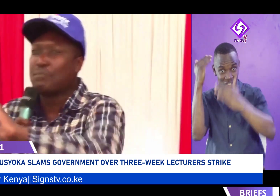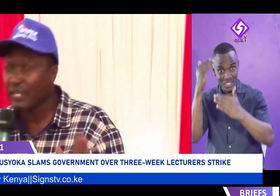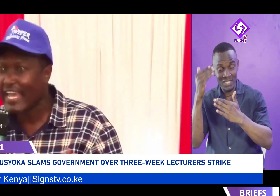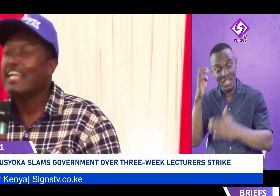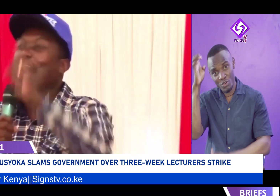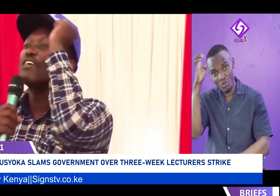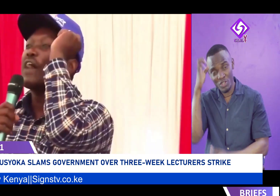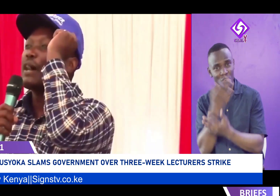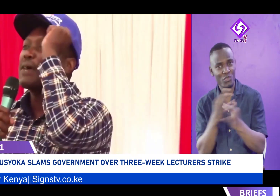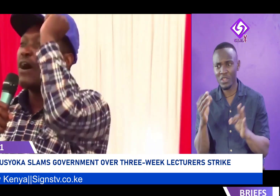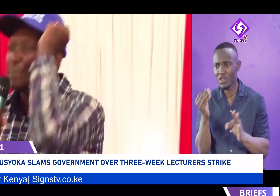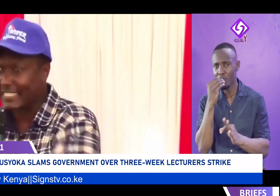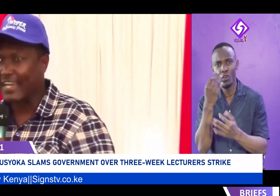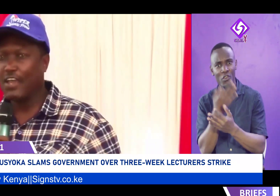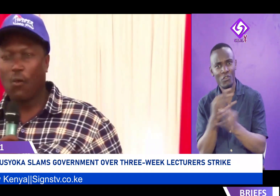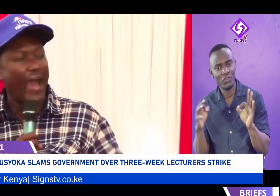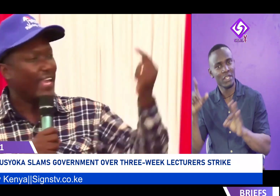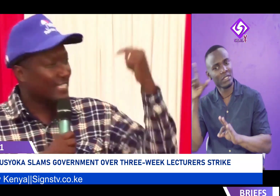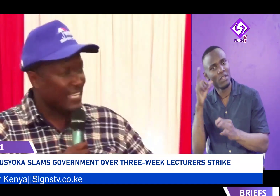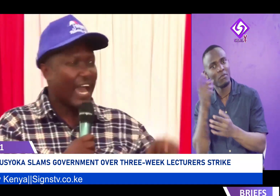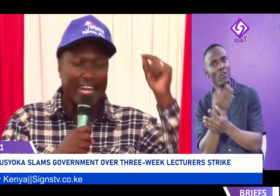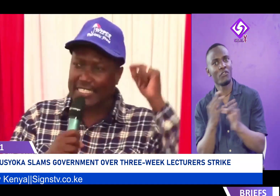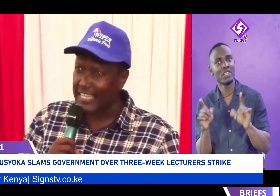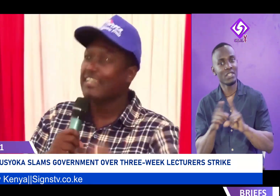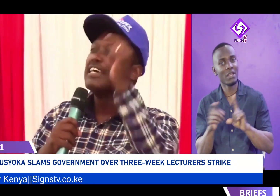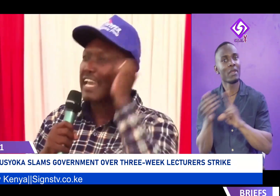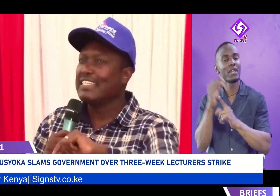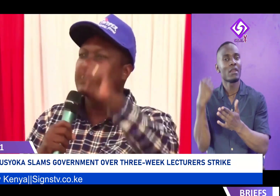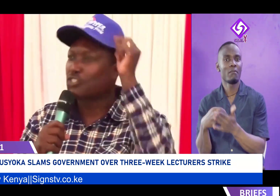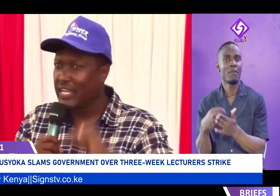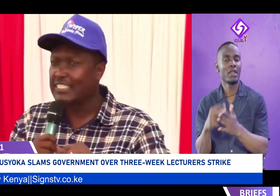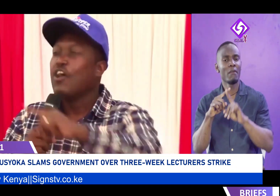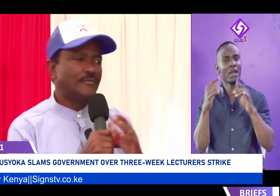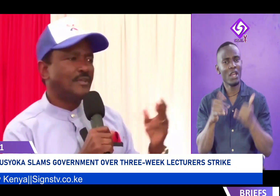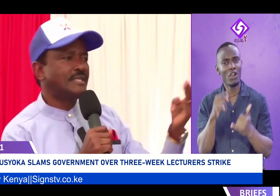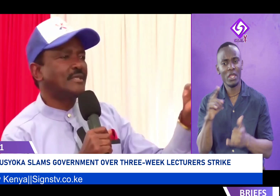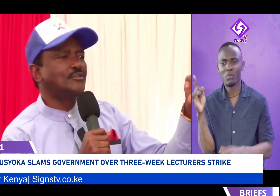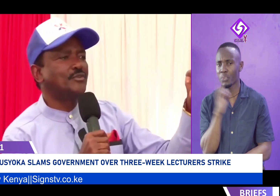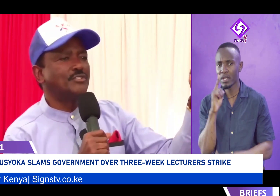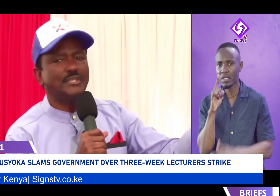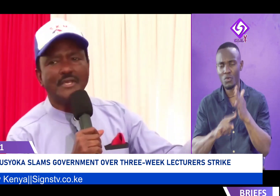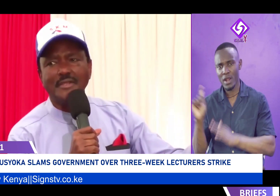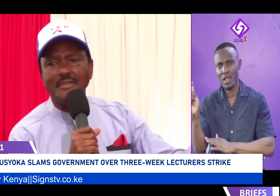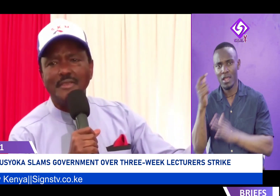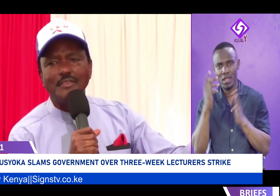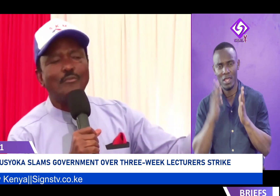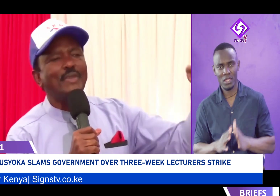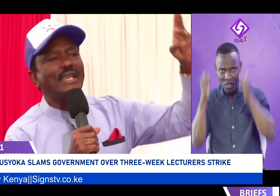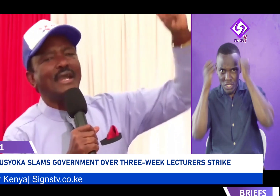bure, na alikuwa anapewa pesa. Why is he harassing Kenyan students? If you are taken to do engineering, you pay